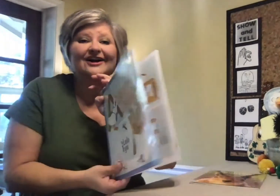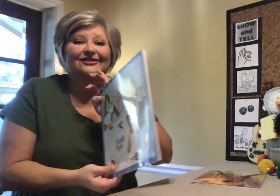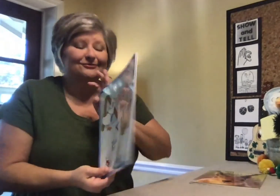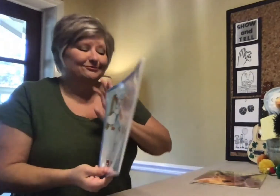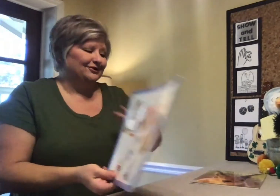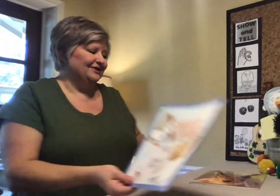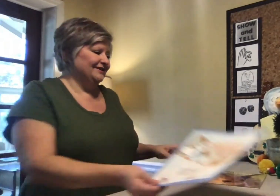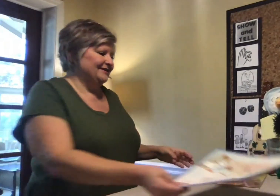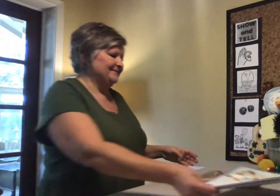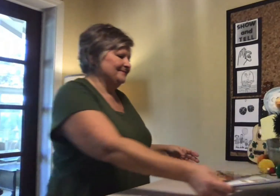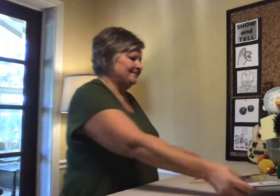other book.